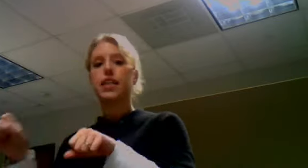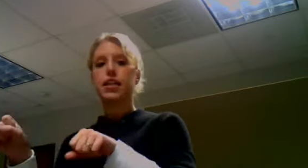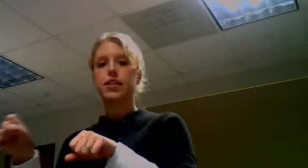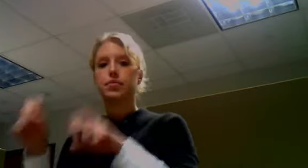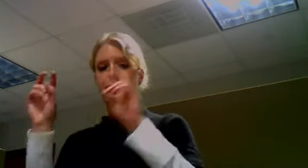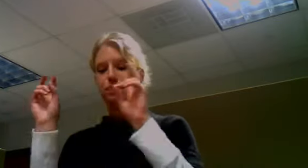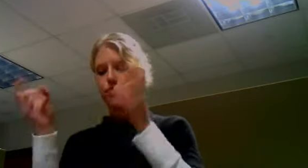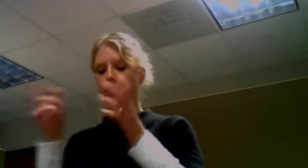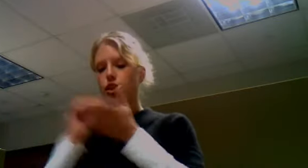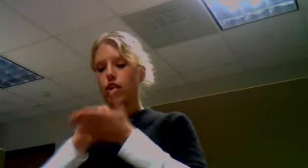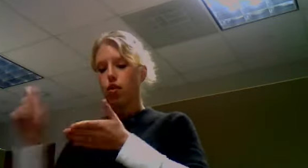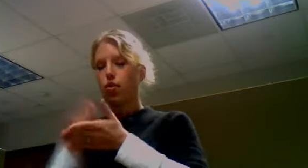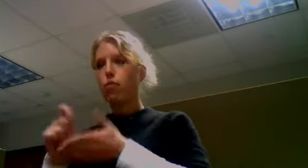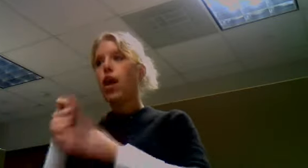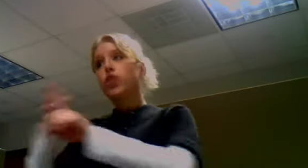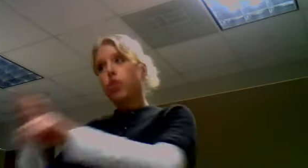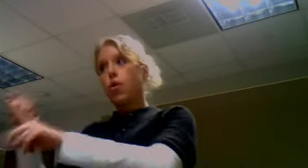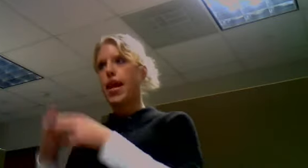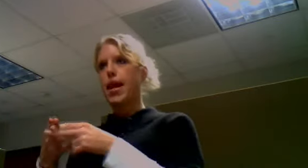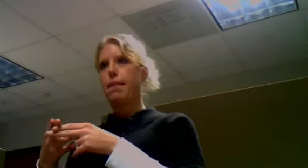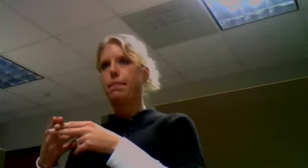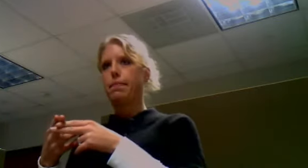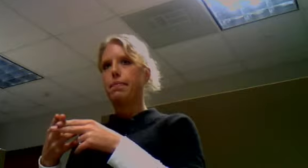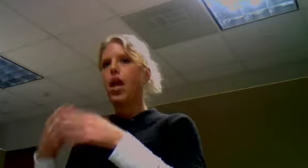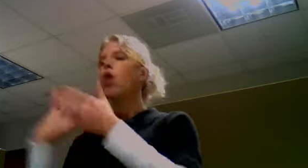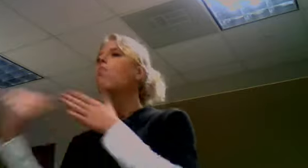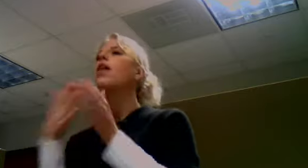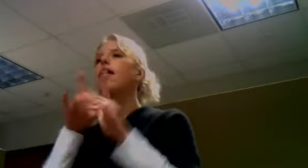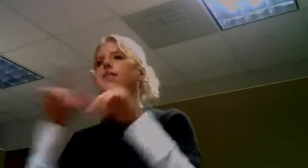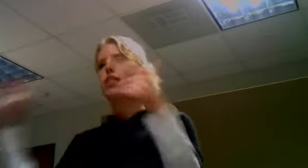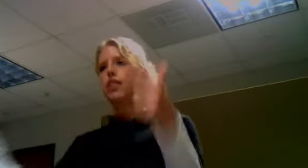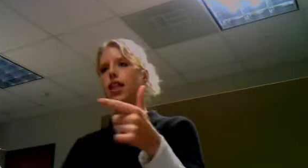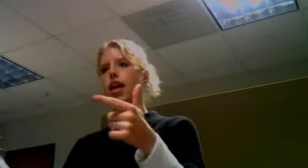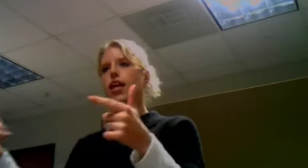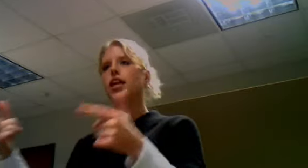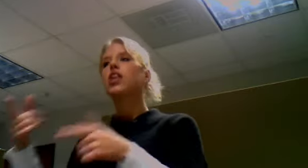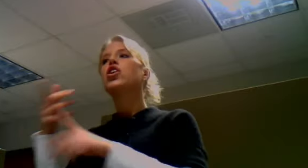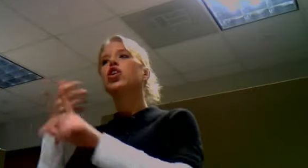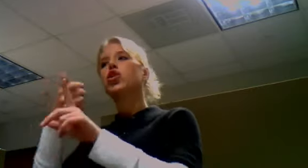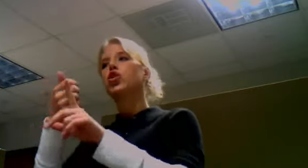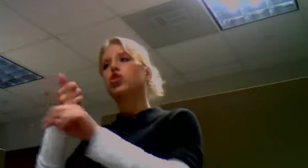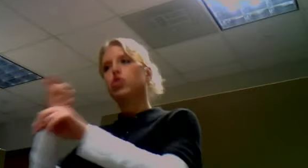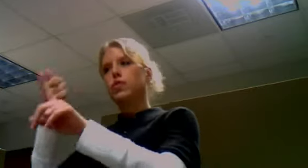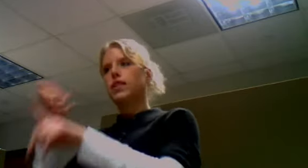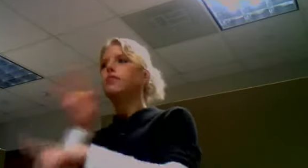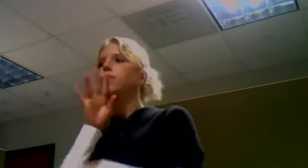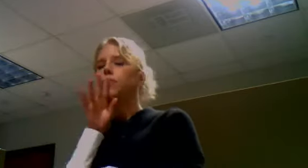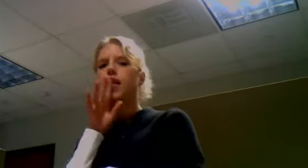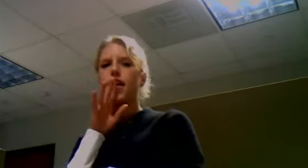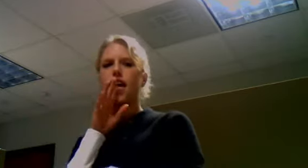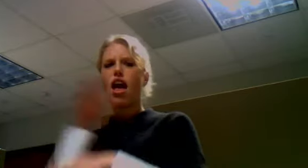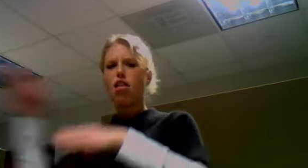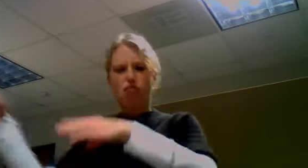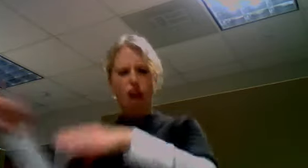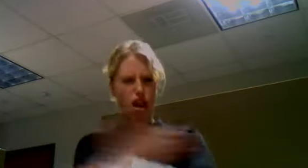to write your own name in whatever language you happen to speak. The gap between the two countries in terms of